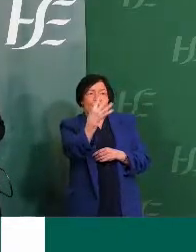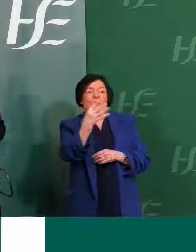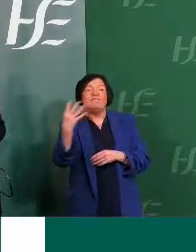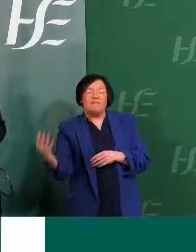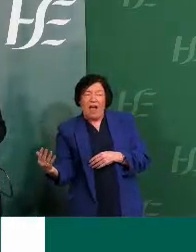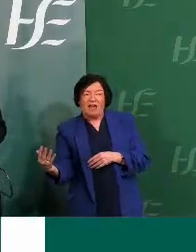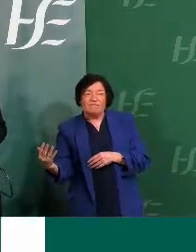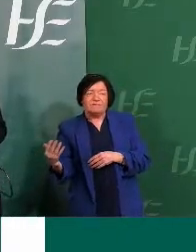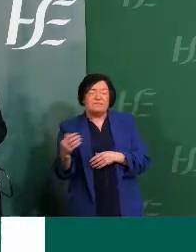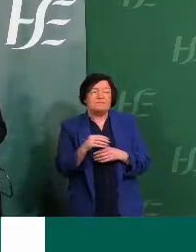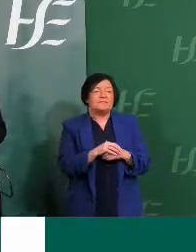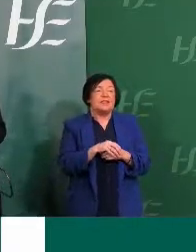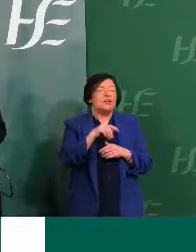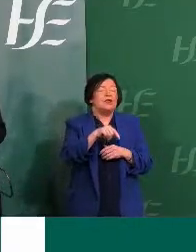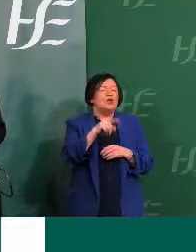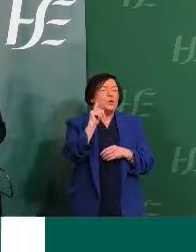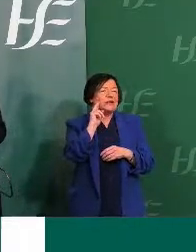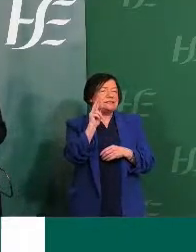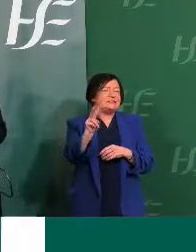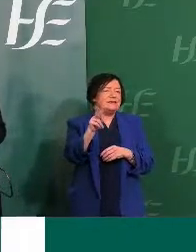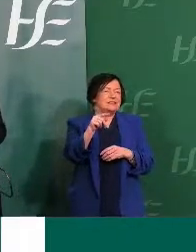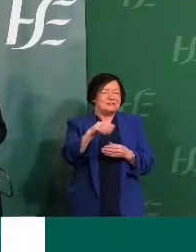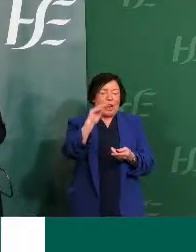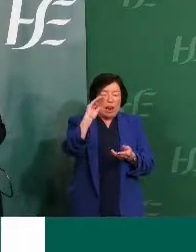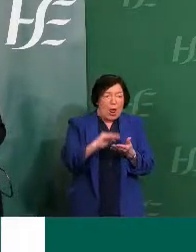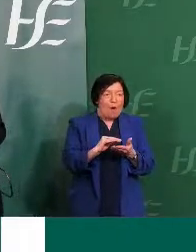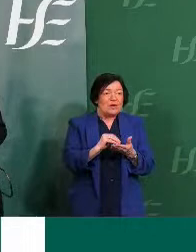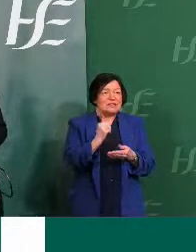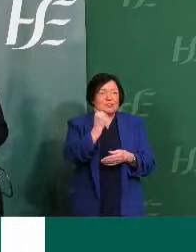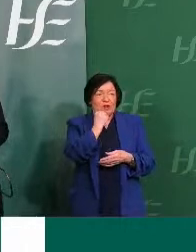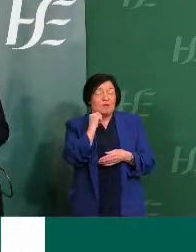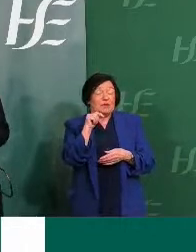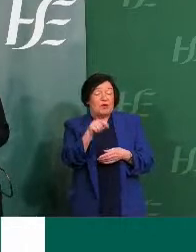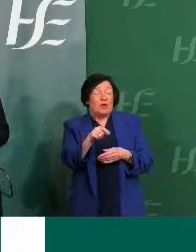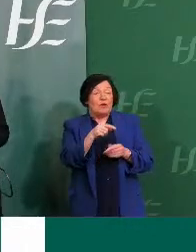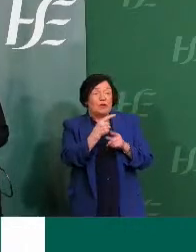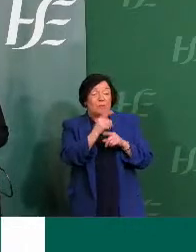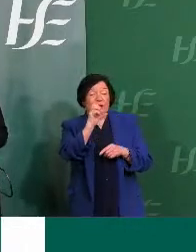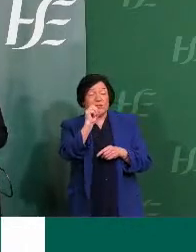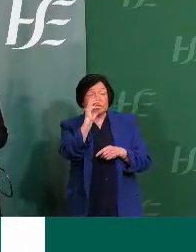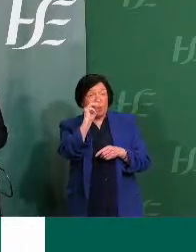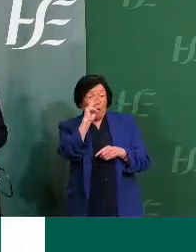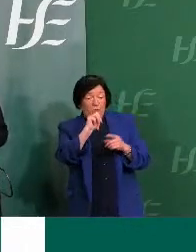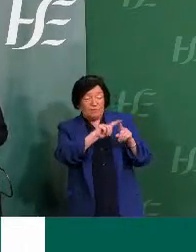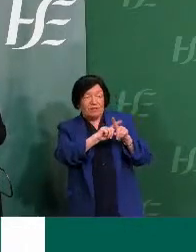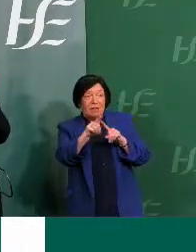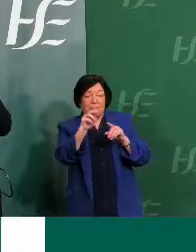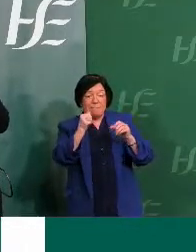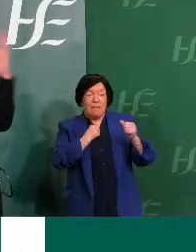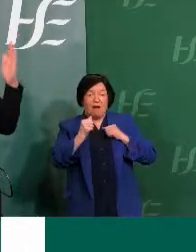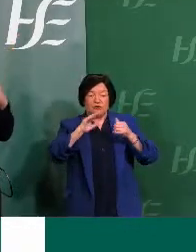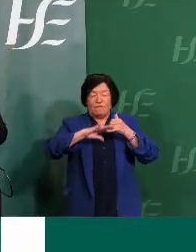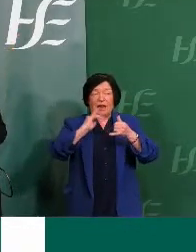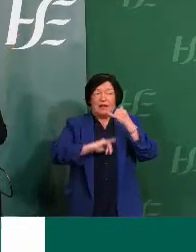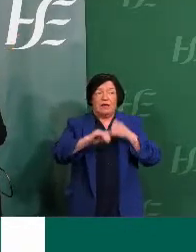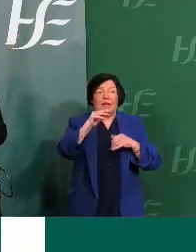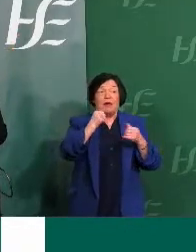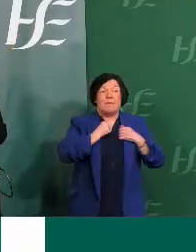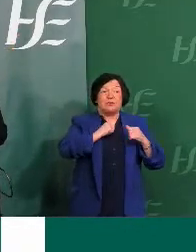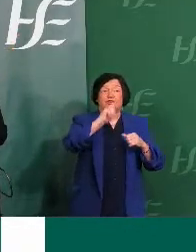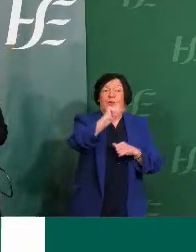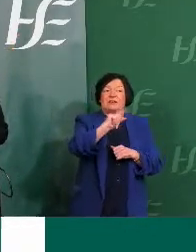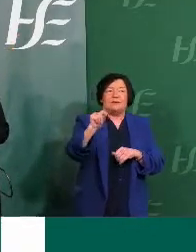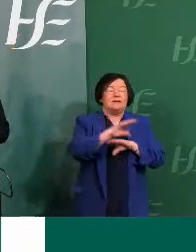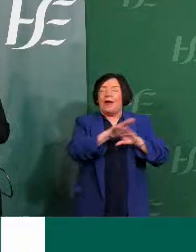27,145. And that, you can see, is really the lowest point we had been at in terms of scopes since March of last year, so March of 2020,